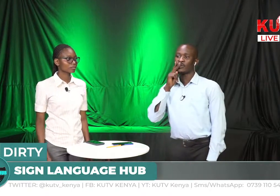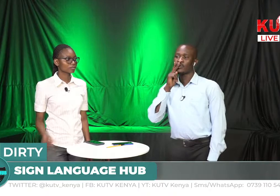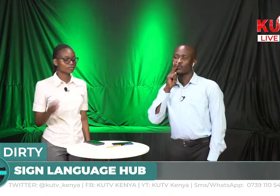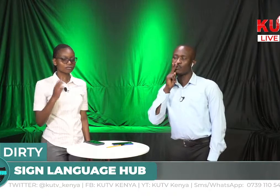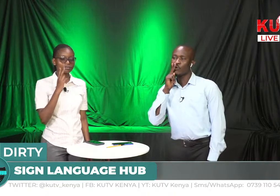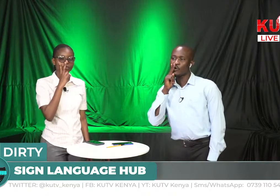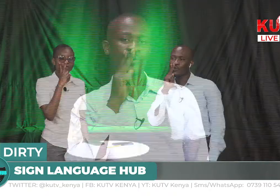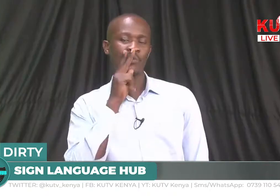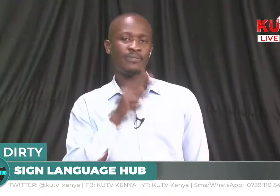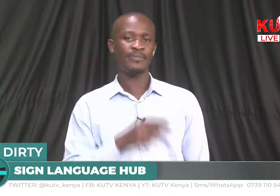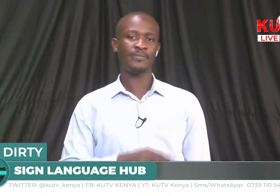Smoke.